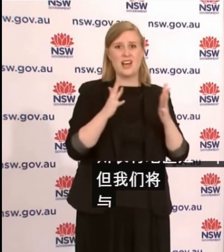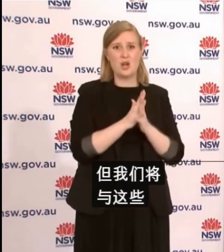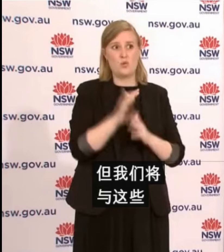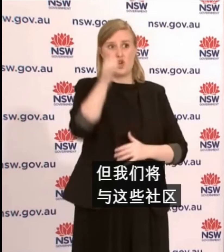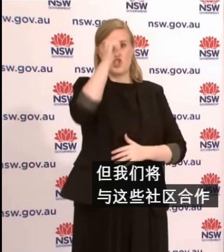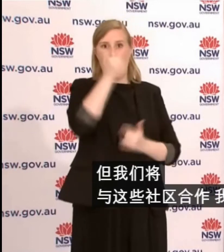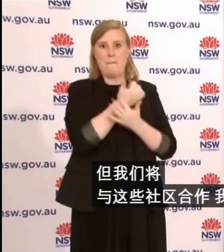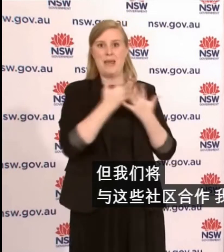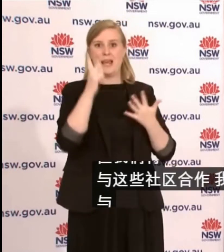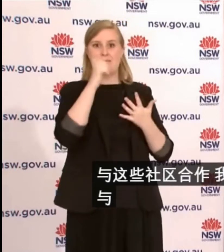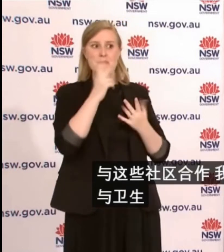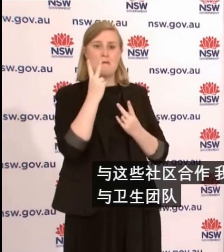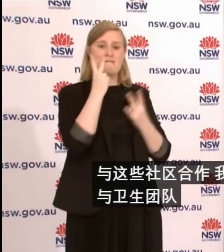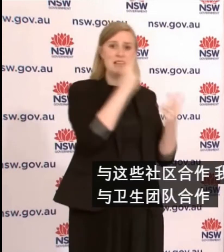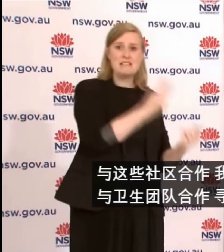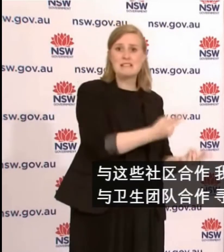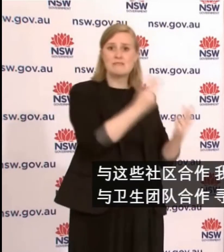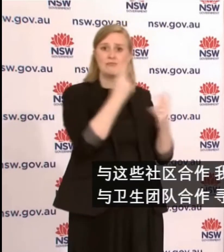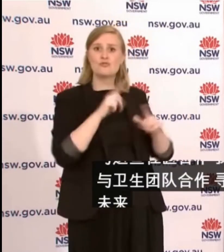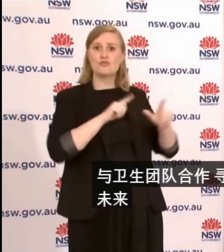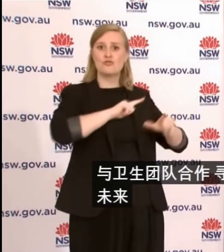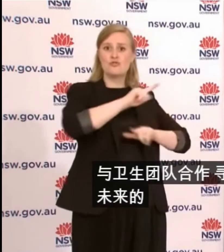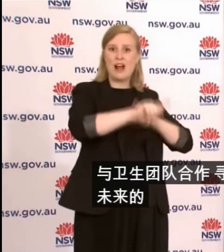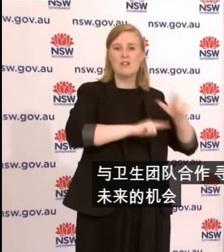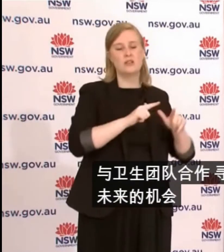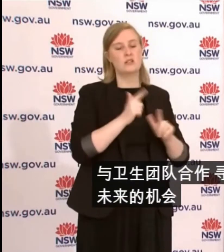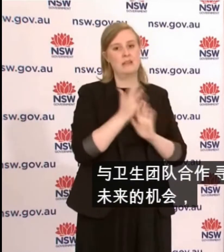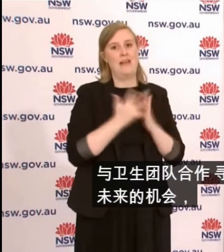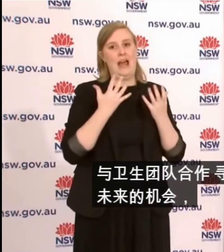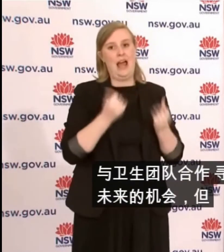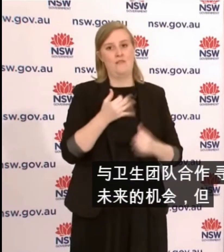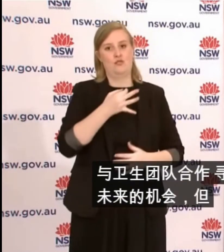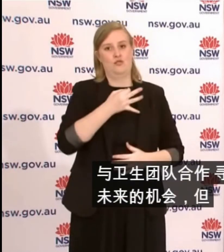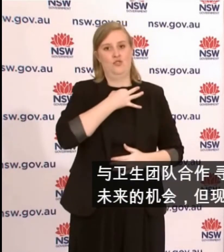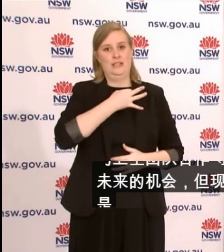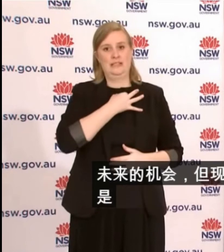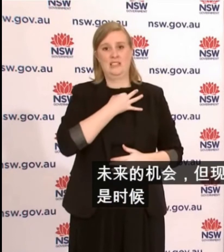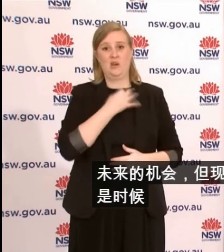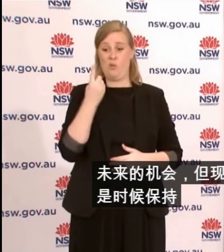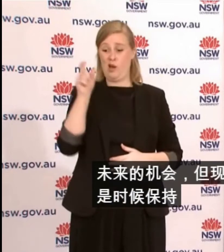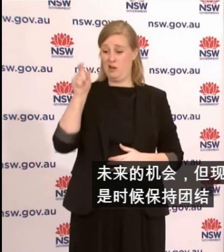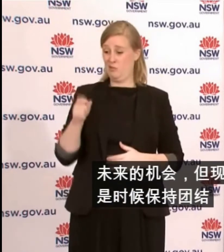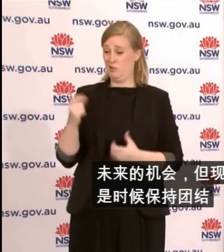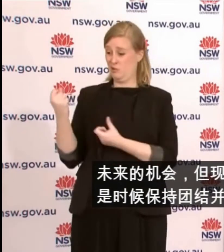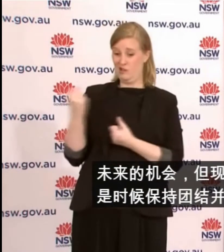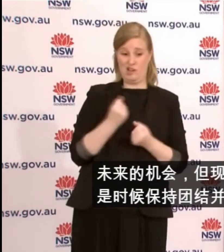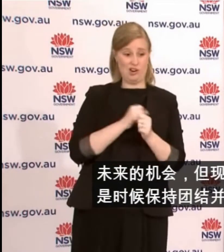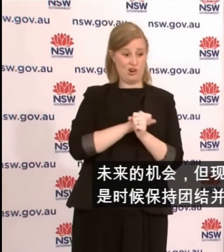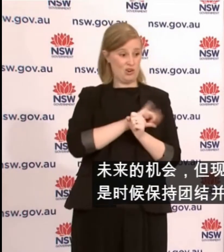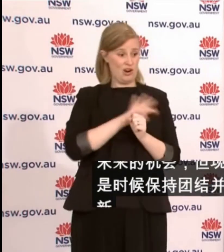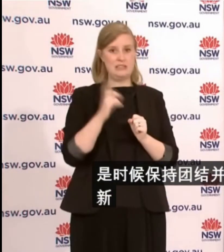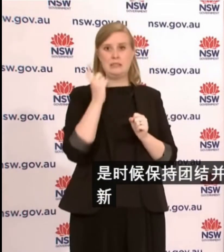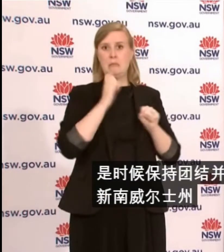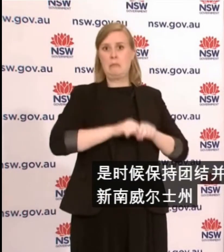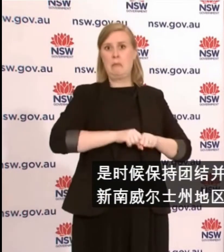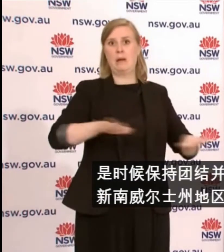be working with those communities, we'll be working with the health team to identify opportunities going forward, but now is the time to stay united and work to